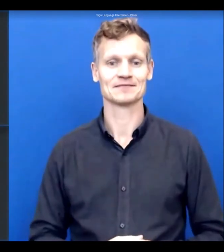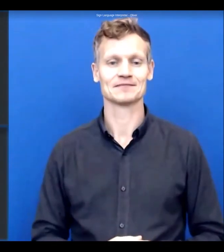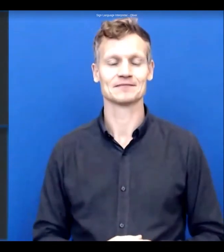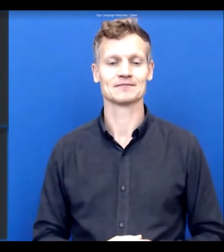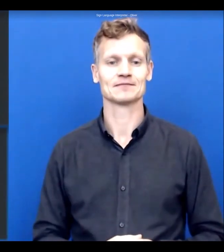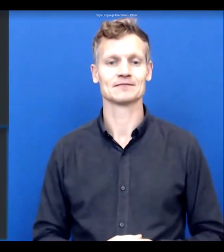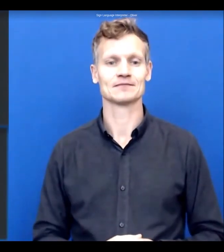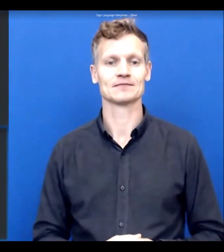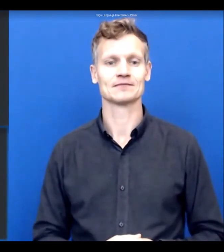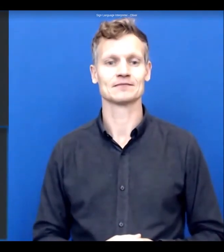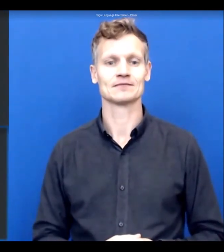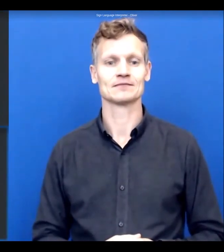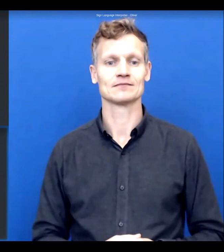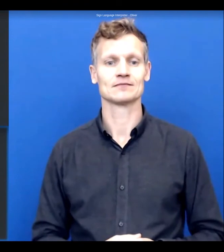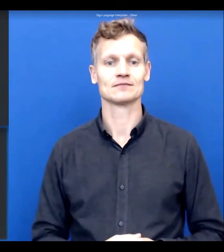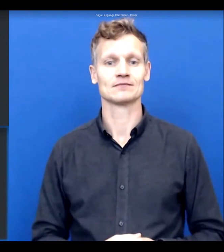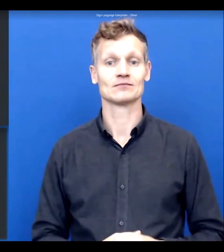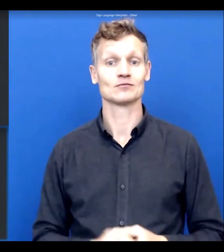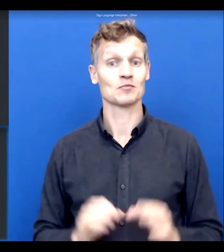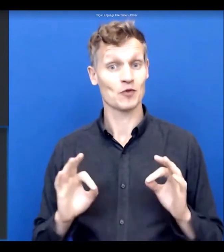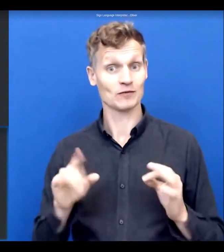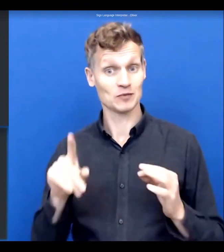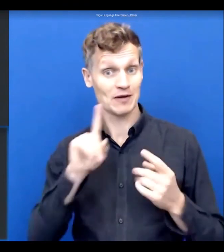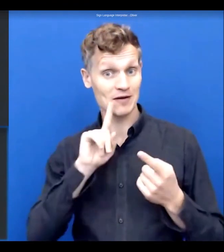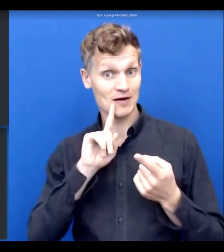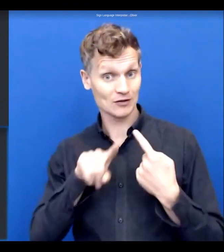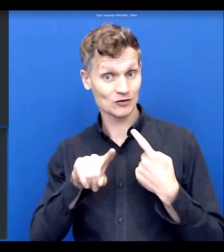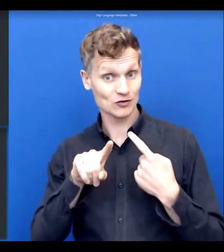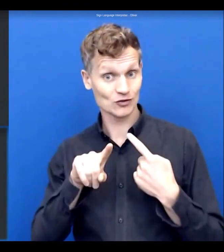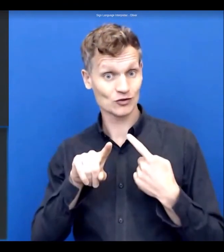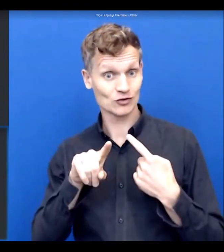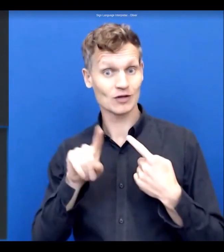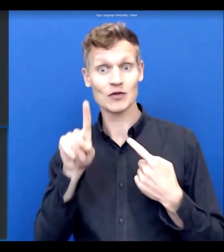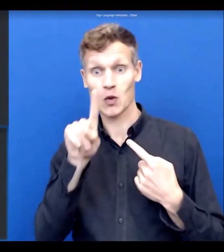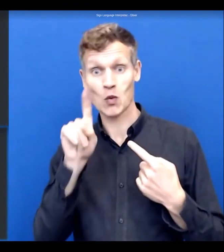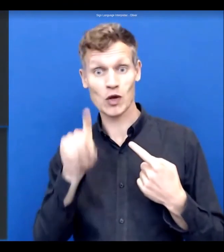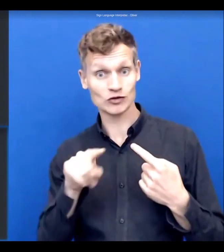Okay, so you have already answered also to the question of Christina.